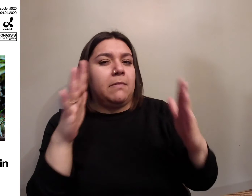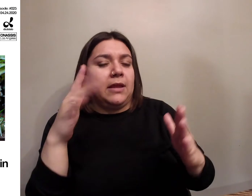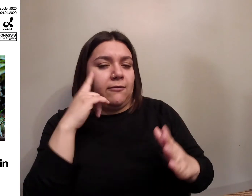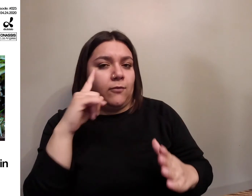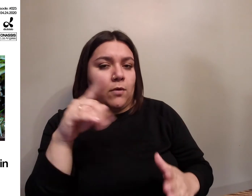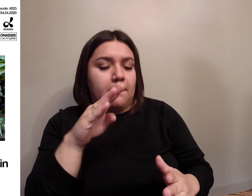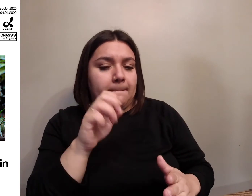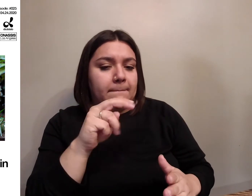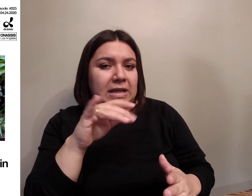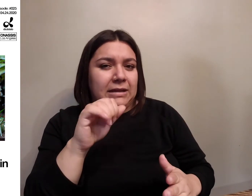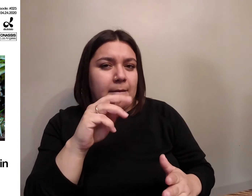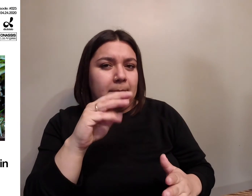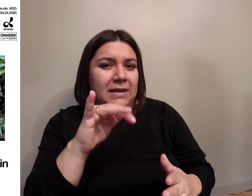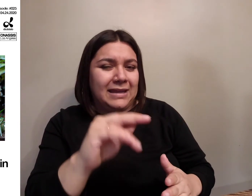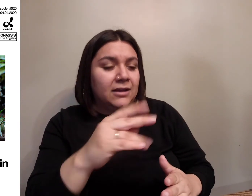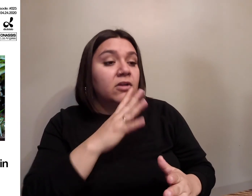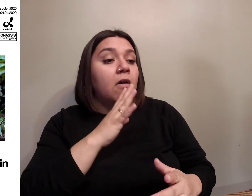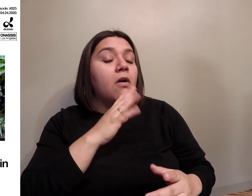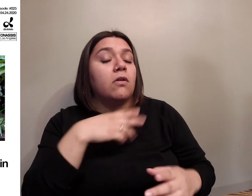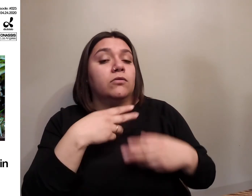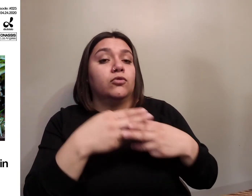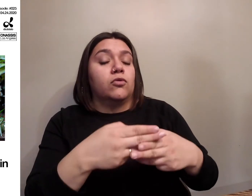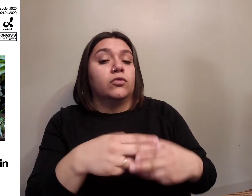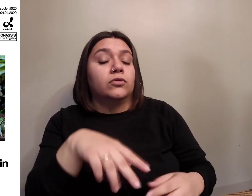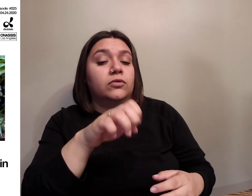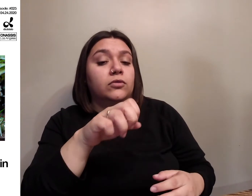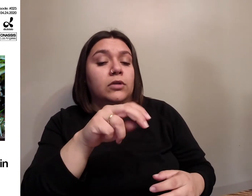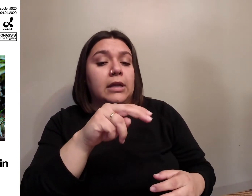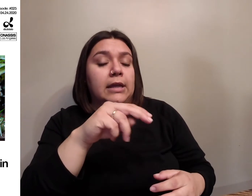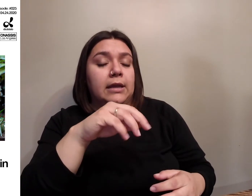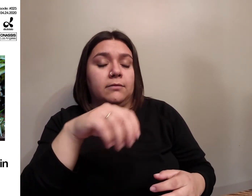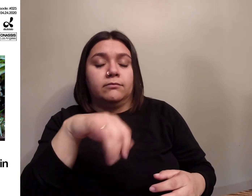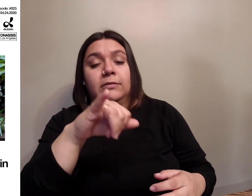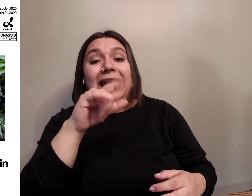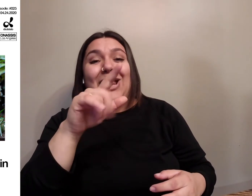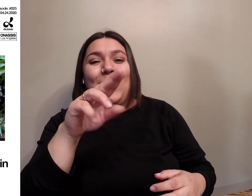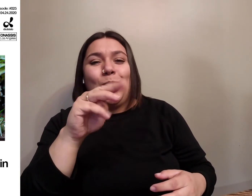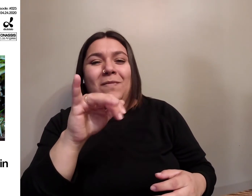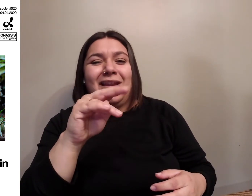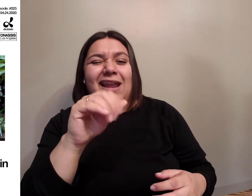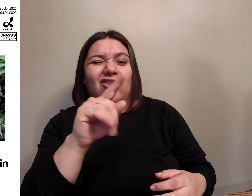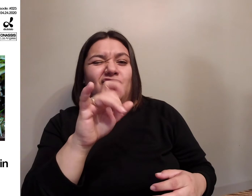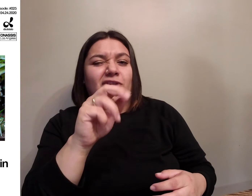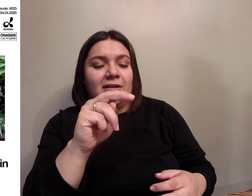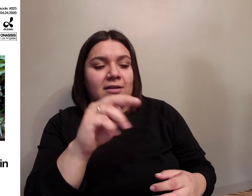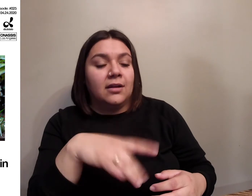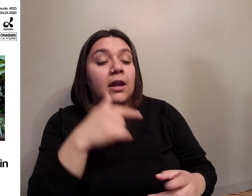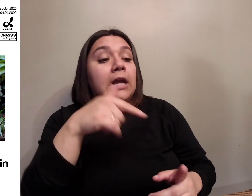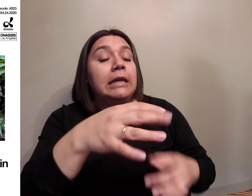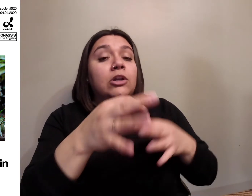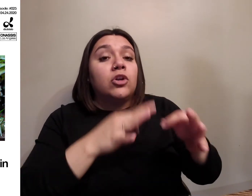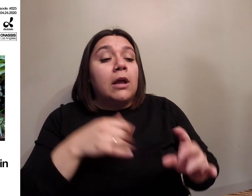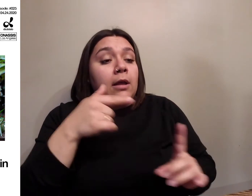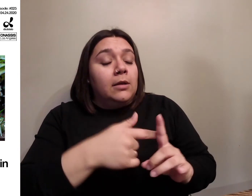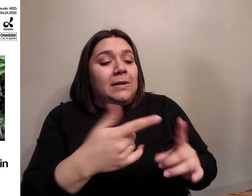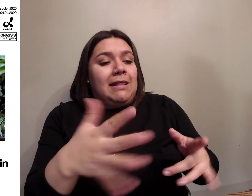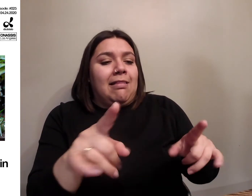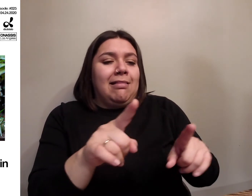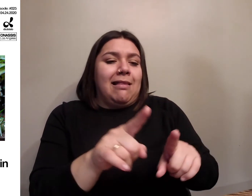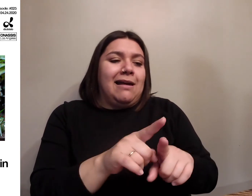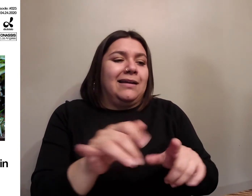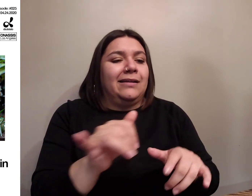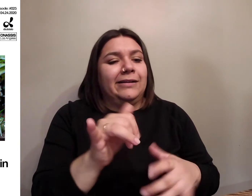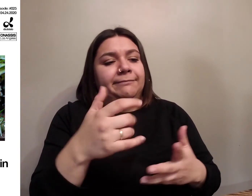human being. Definitely, he's someone who's left a huge impact on me. And if you approach him from the point of view of, for